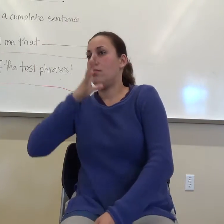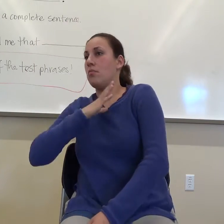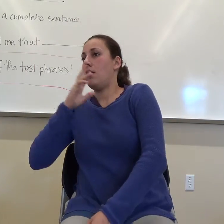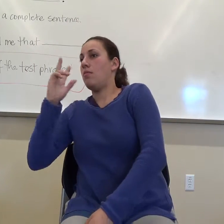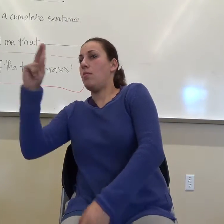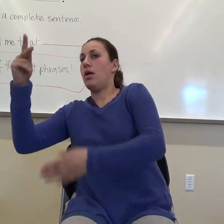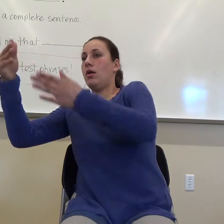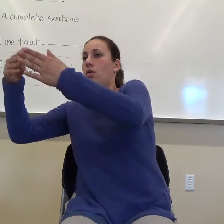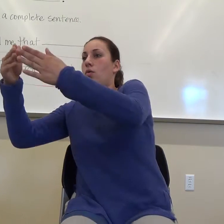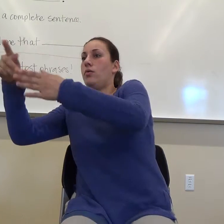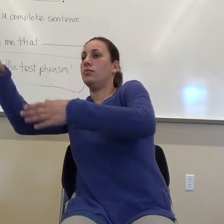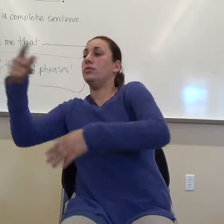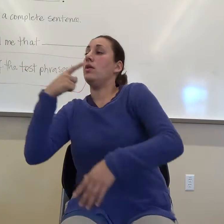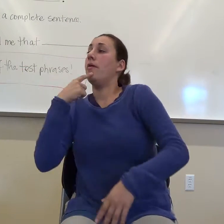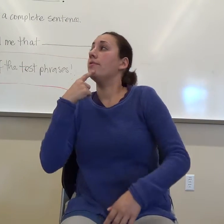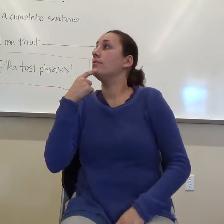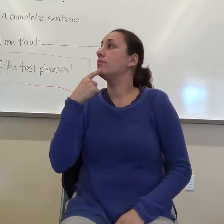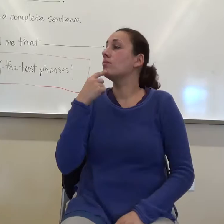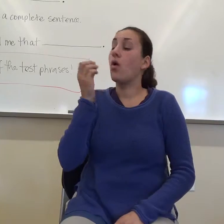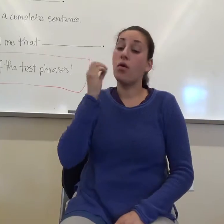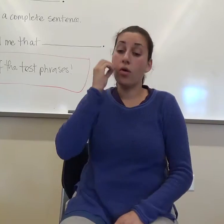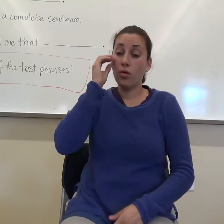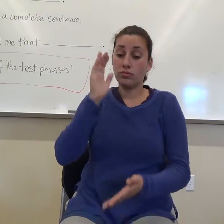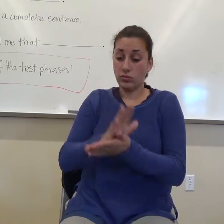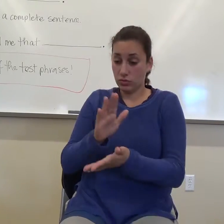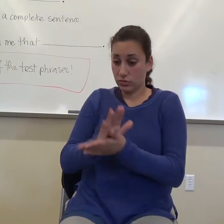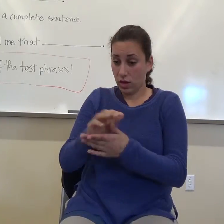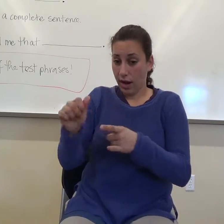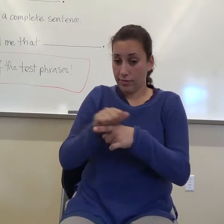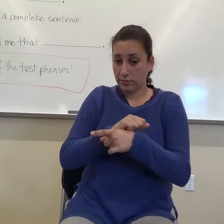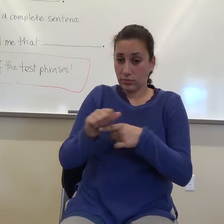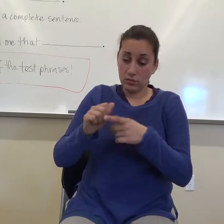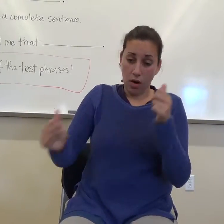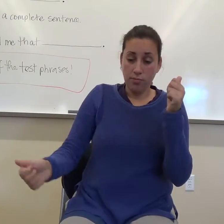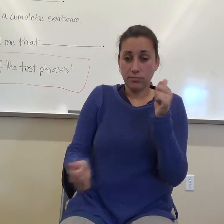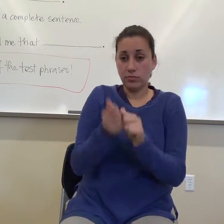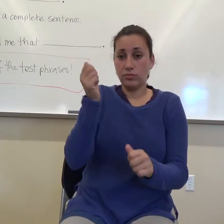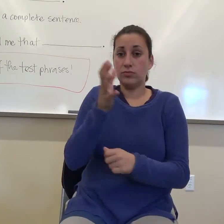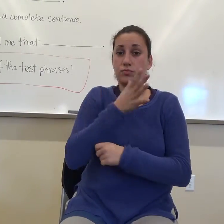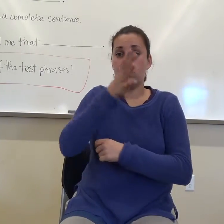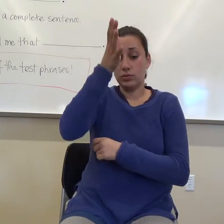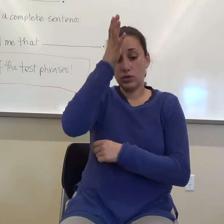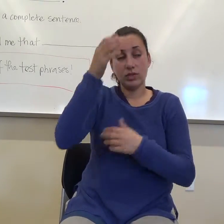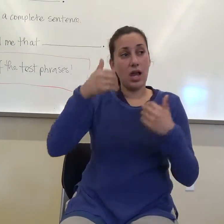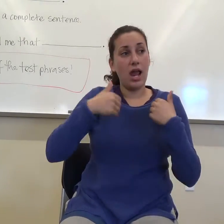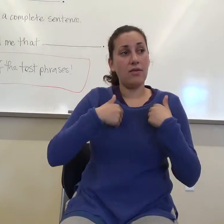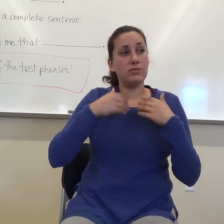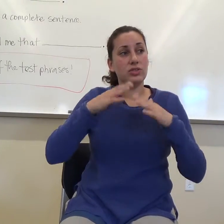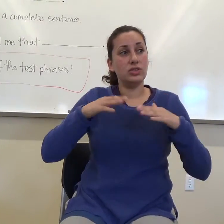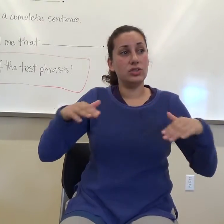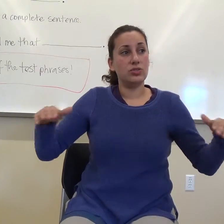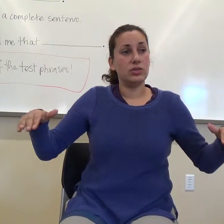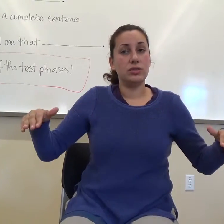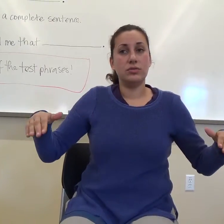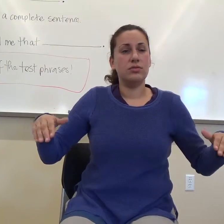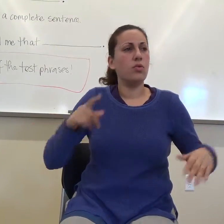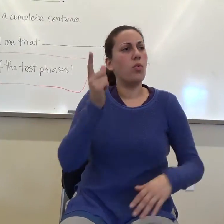is now being practiced by the majority of parents who have children in school age. Where do you see